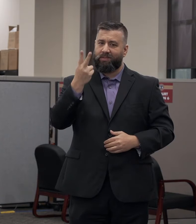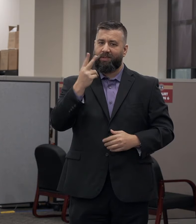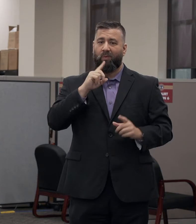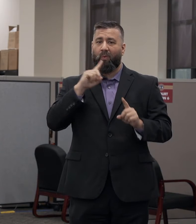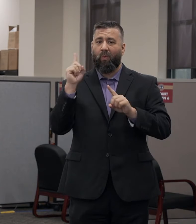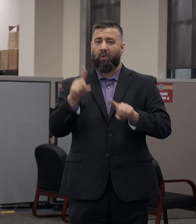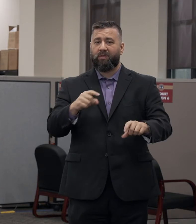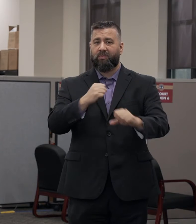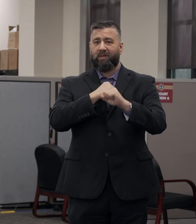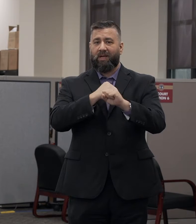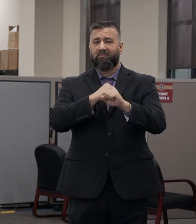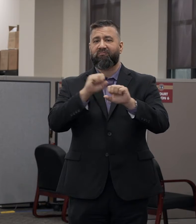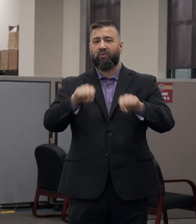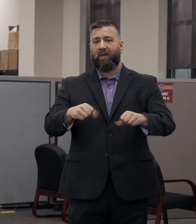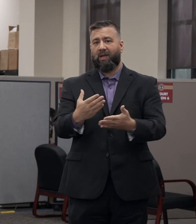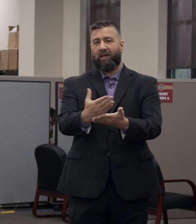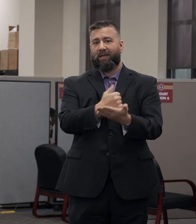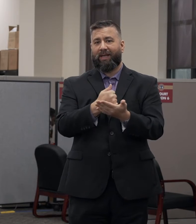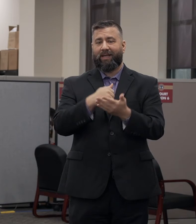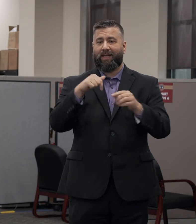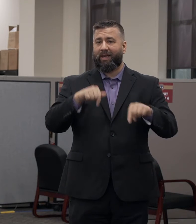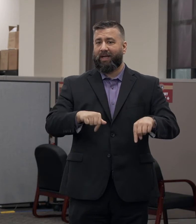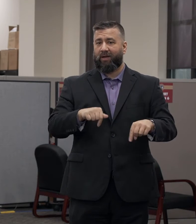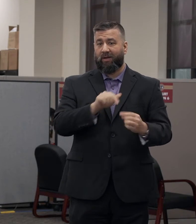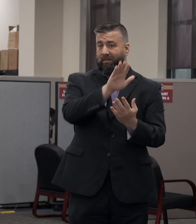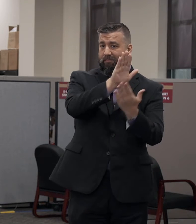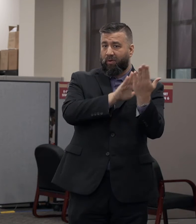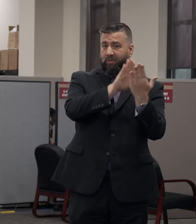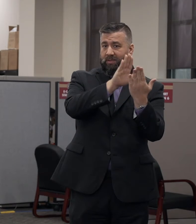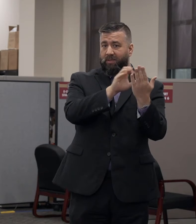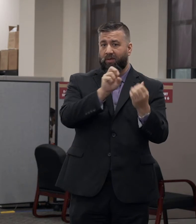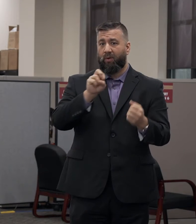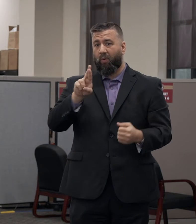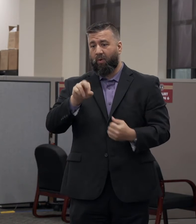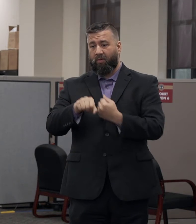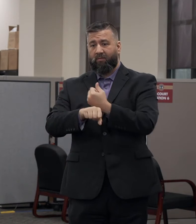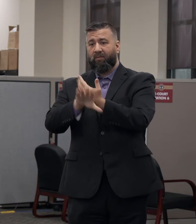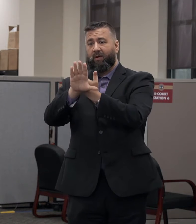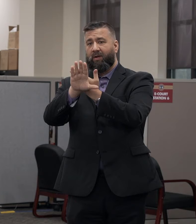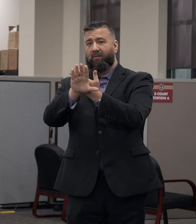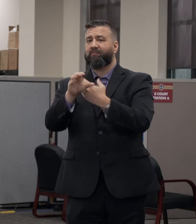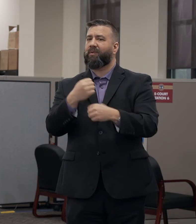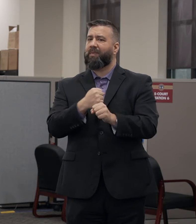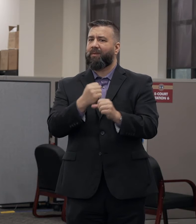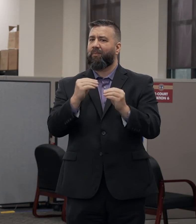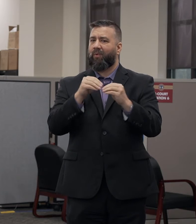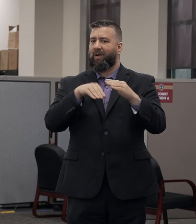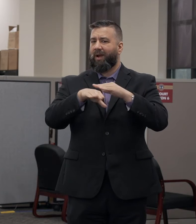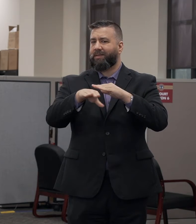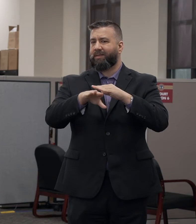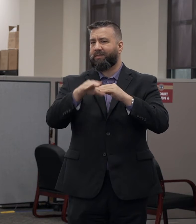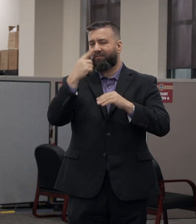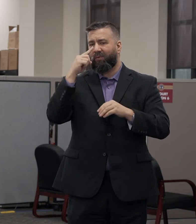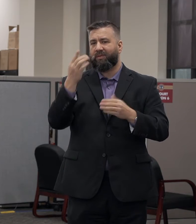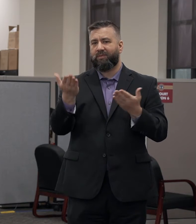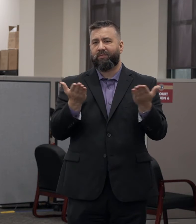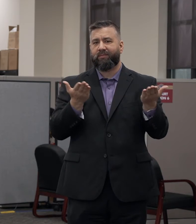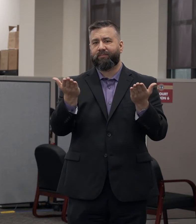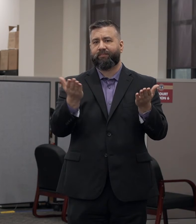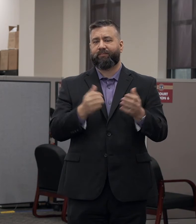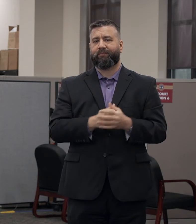be obtained here in person or virtually, creating more access to this vital service.